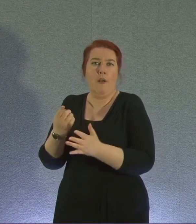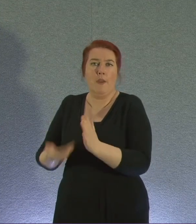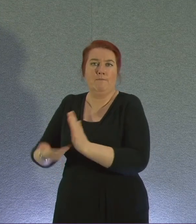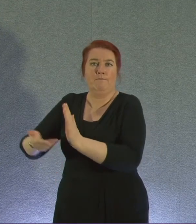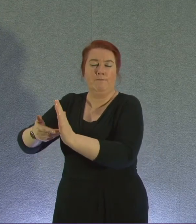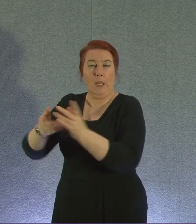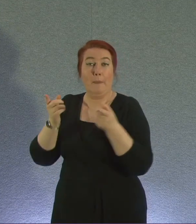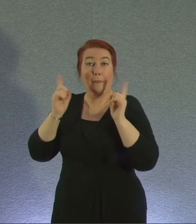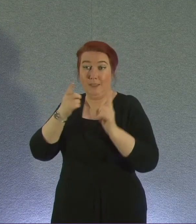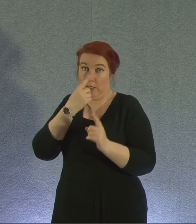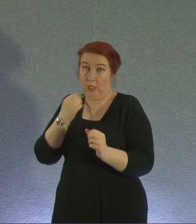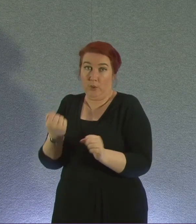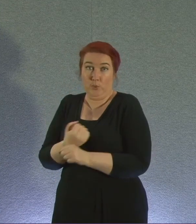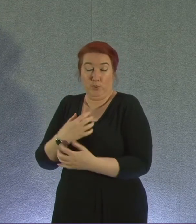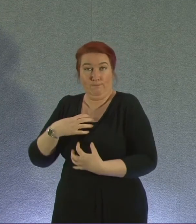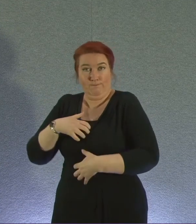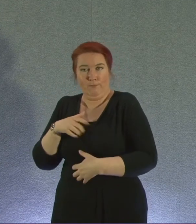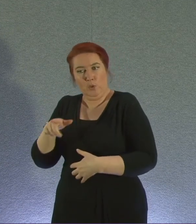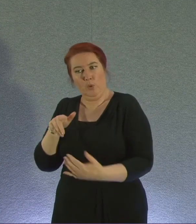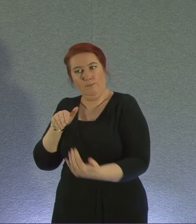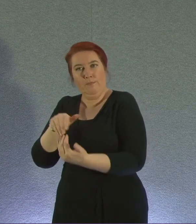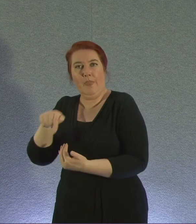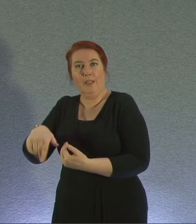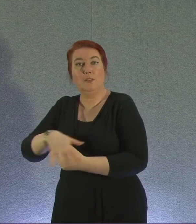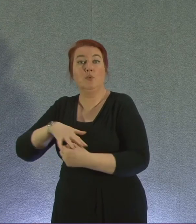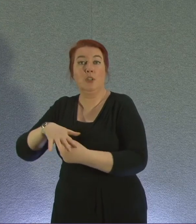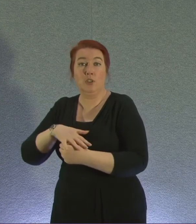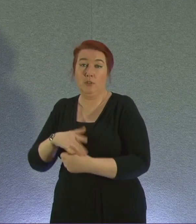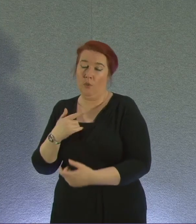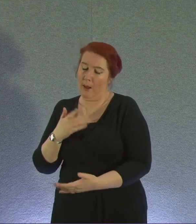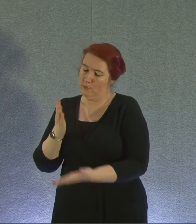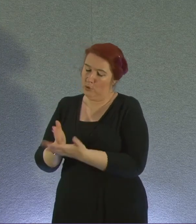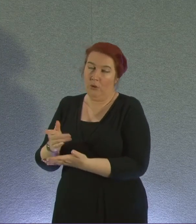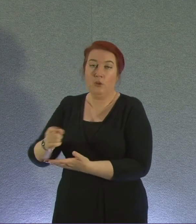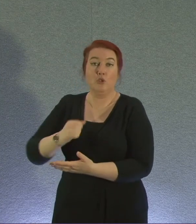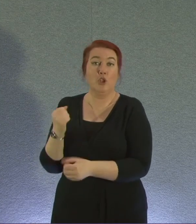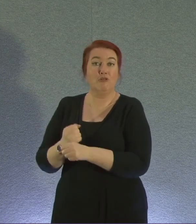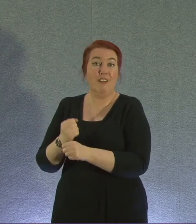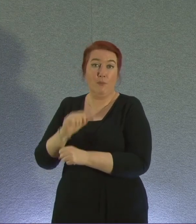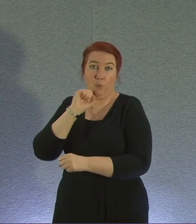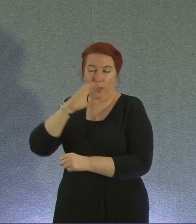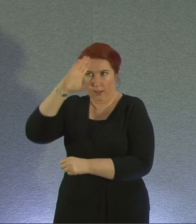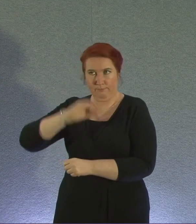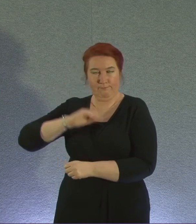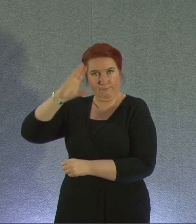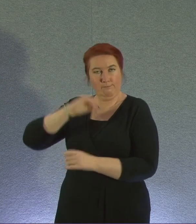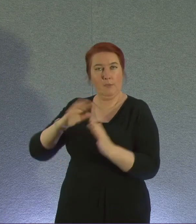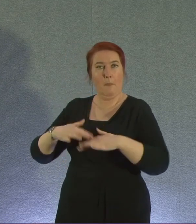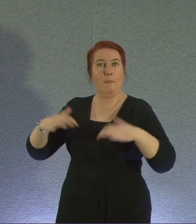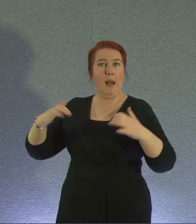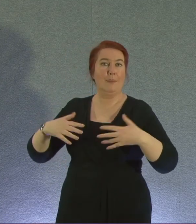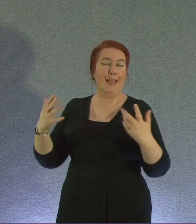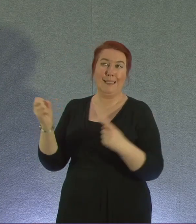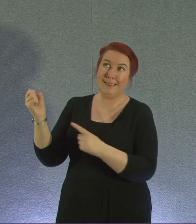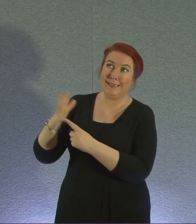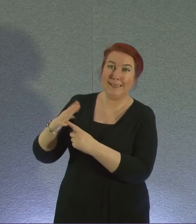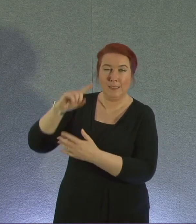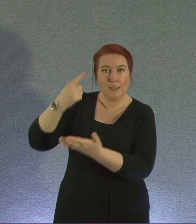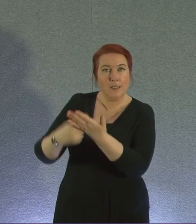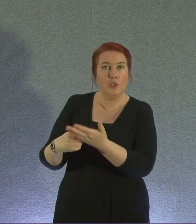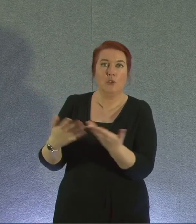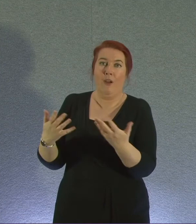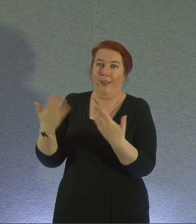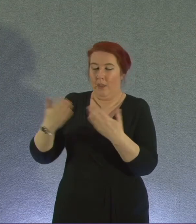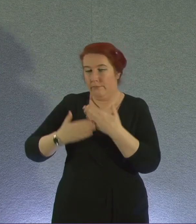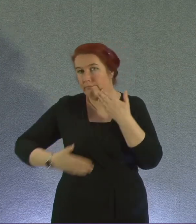current circumstances. I trust that the Government will use all methods available to inform Parliament of key decisions and activities to full effect during this